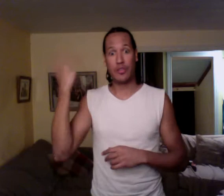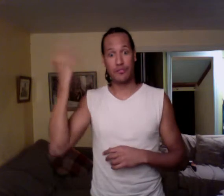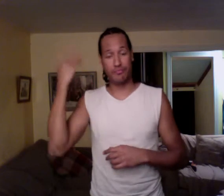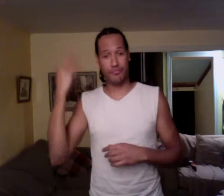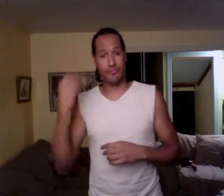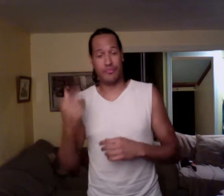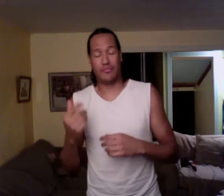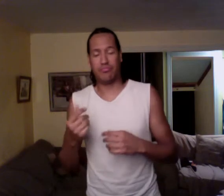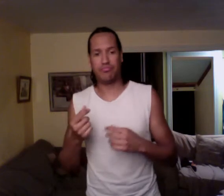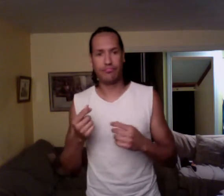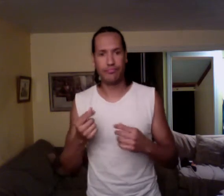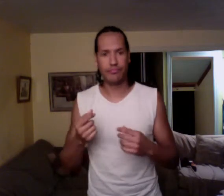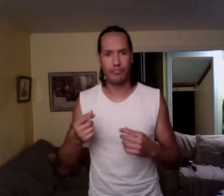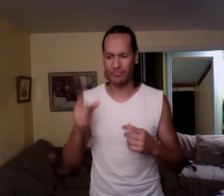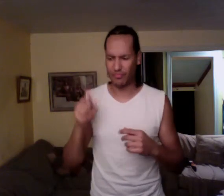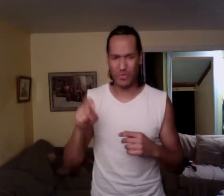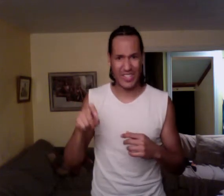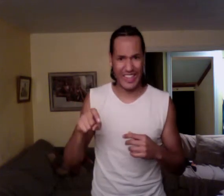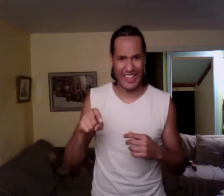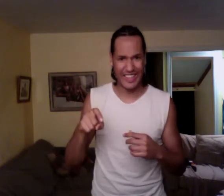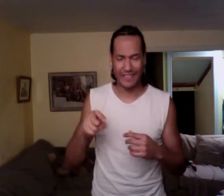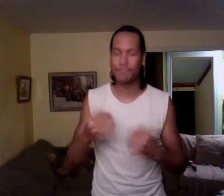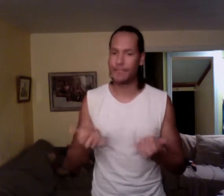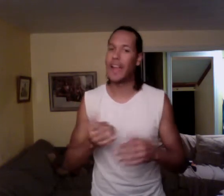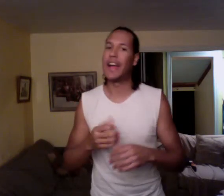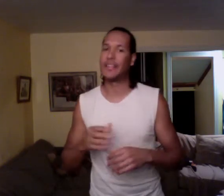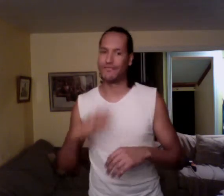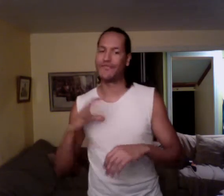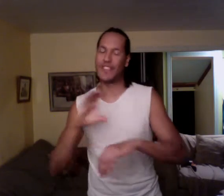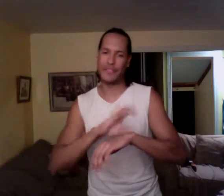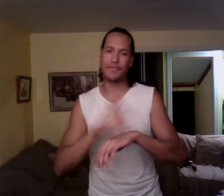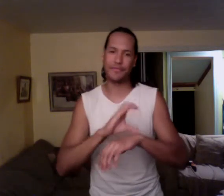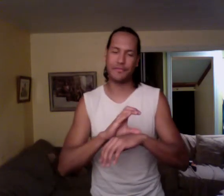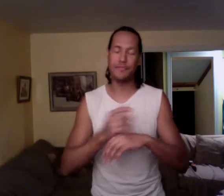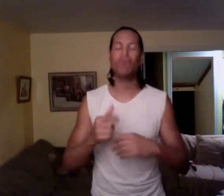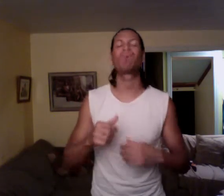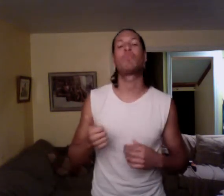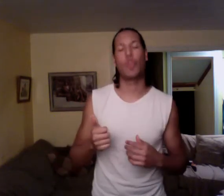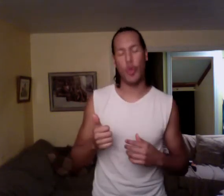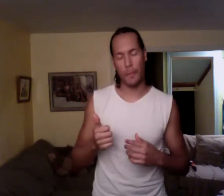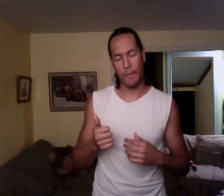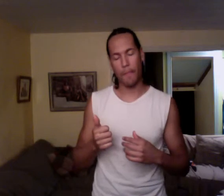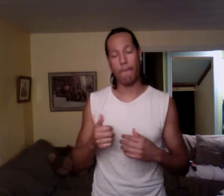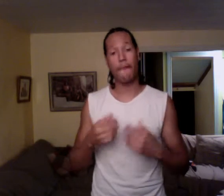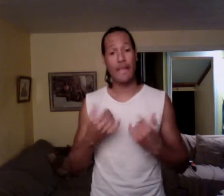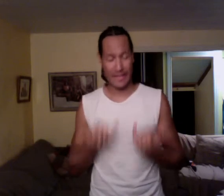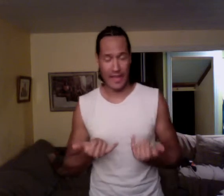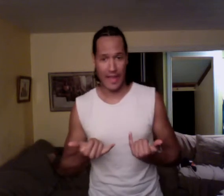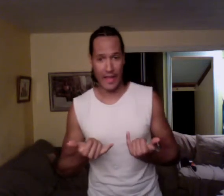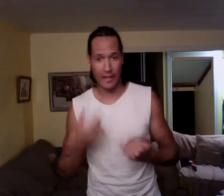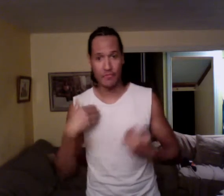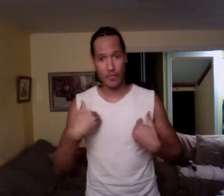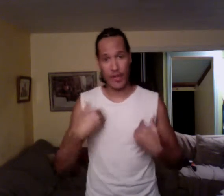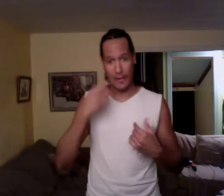start printing the checks. What you then do, once the information, as I said, has been